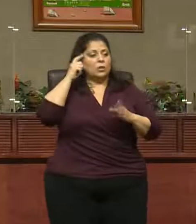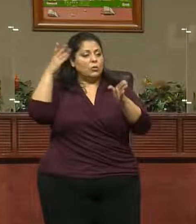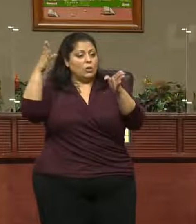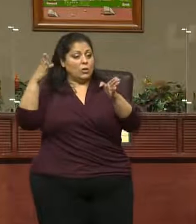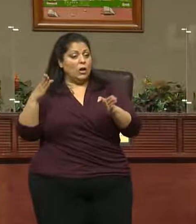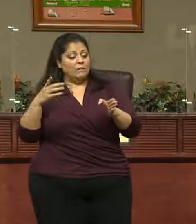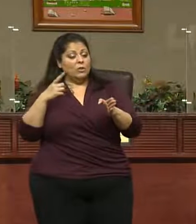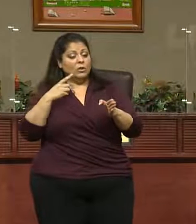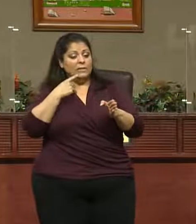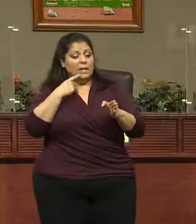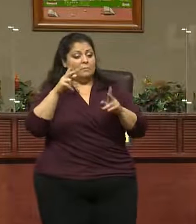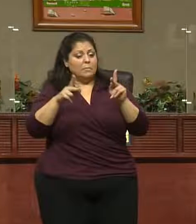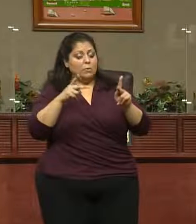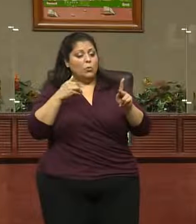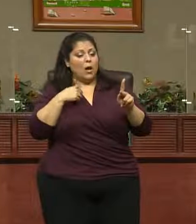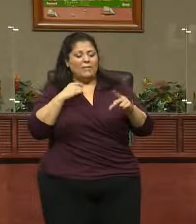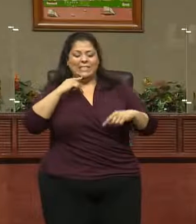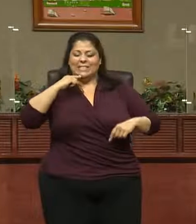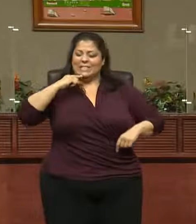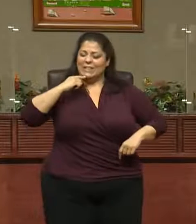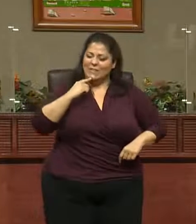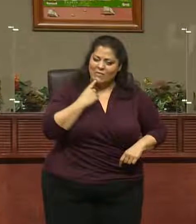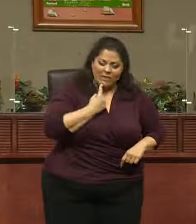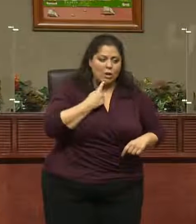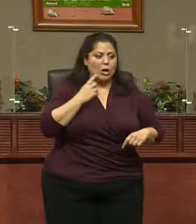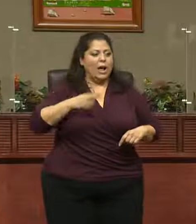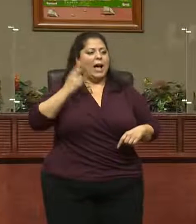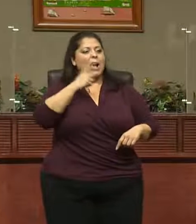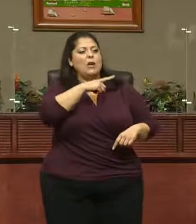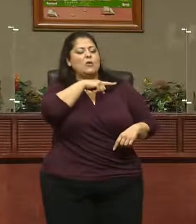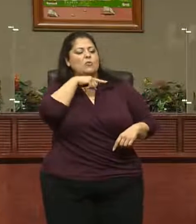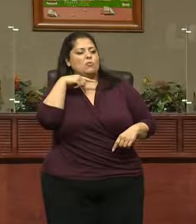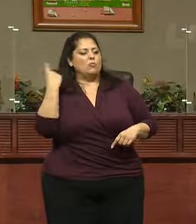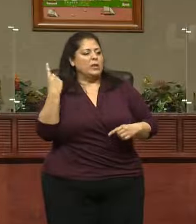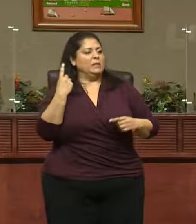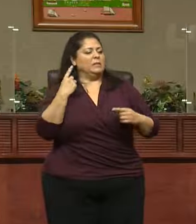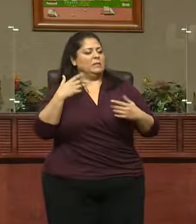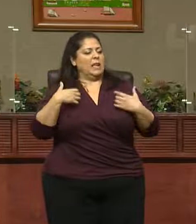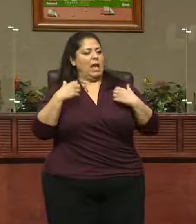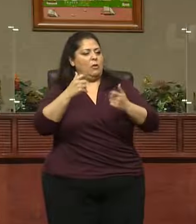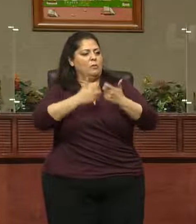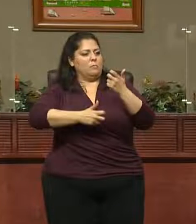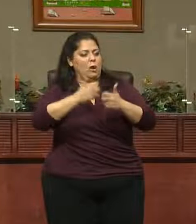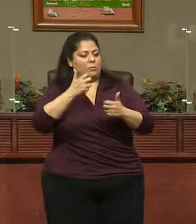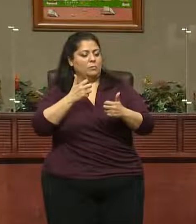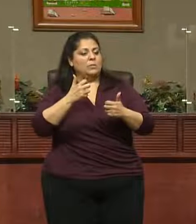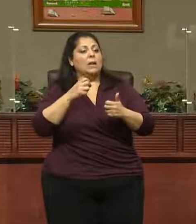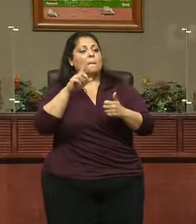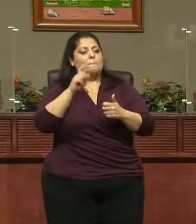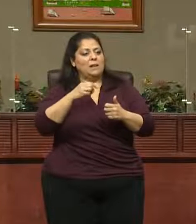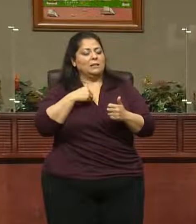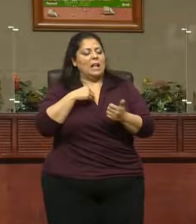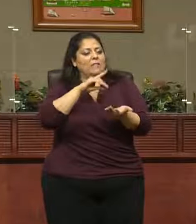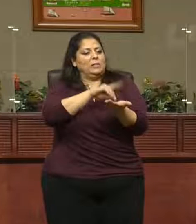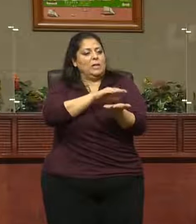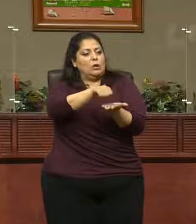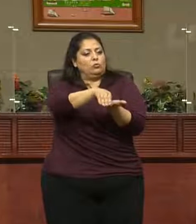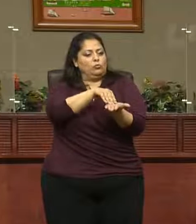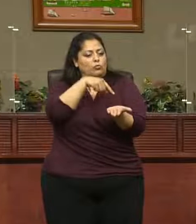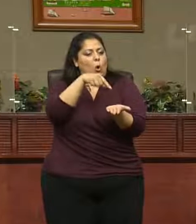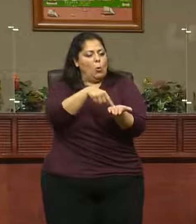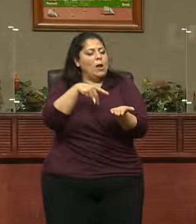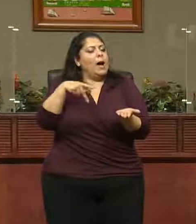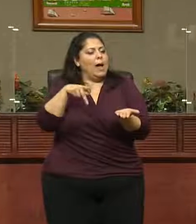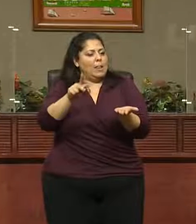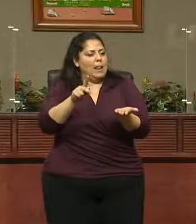addressed people with severe underlying health conditions that make them high risk. If they have a doctor's note, they could bring that and be eligible for a vaccine. Does that also